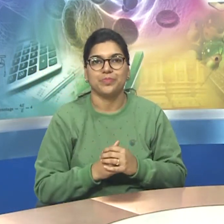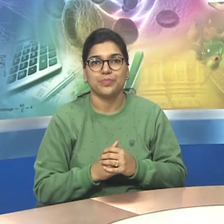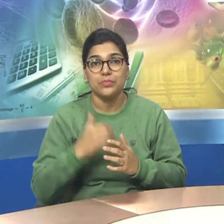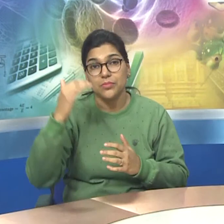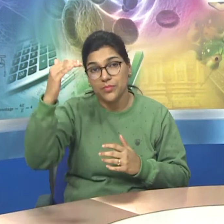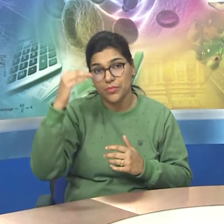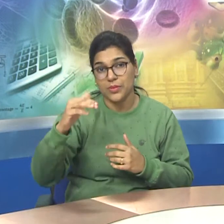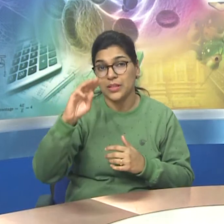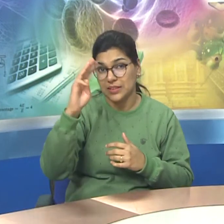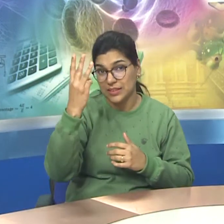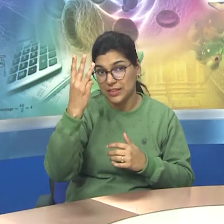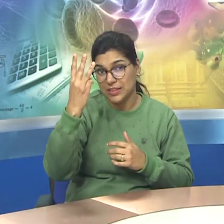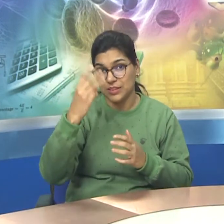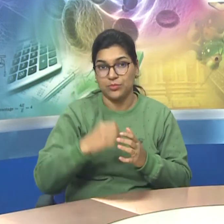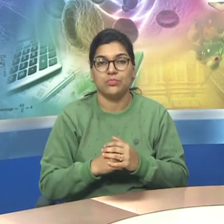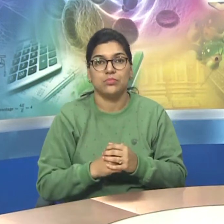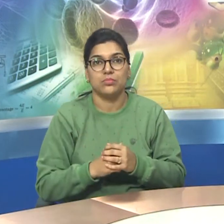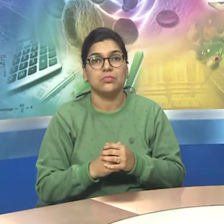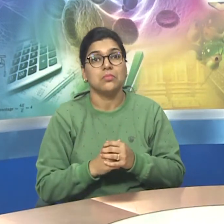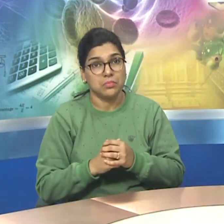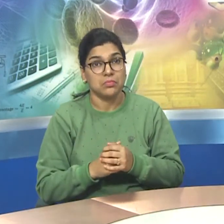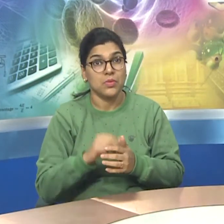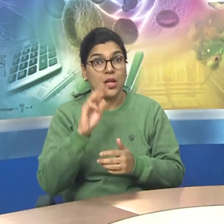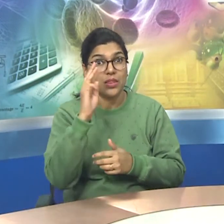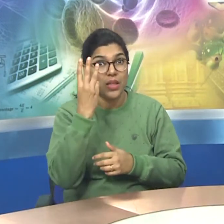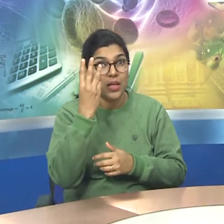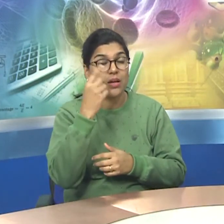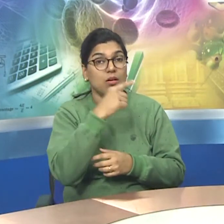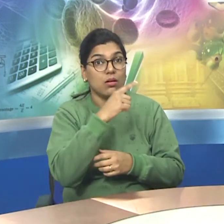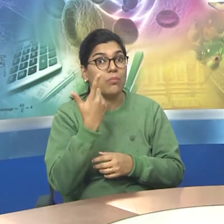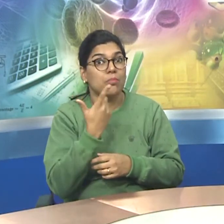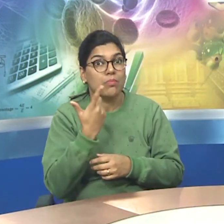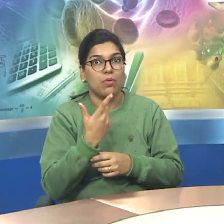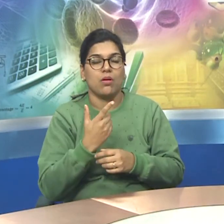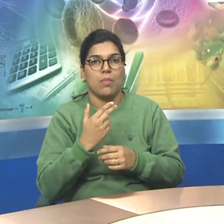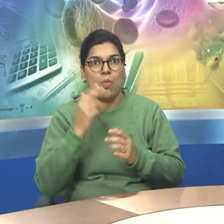So stand and stare means interest. Third word